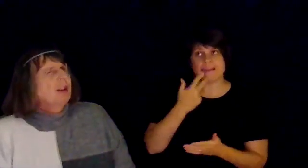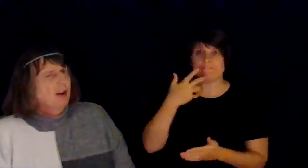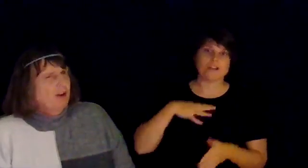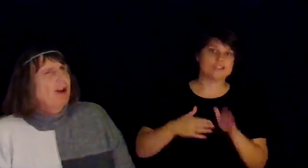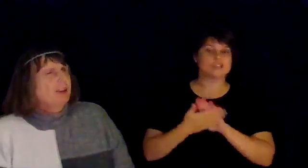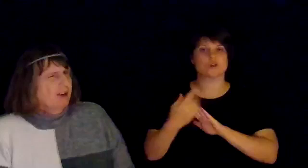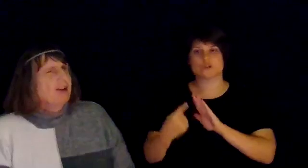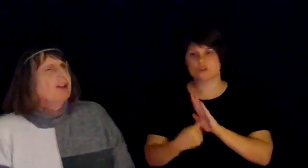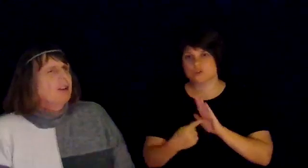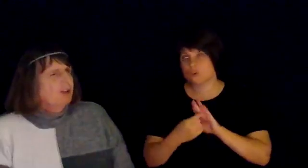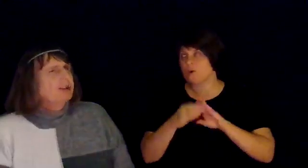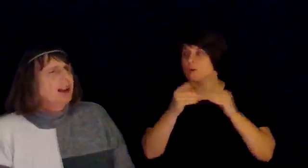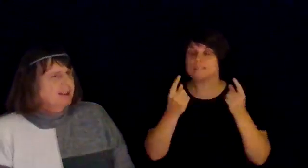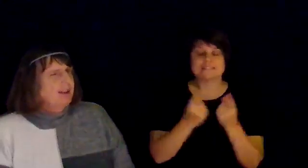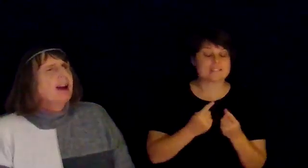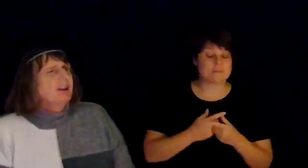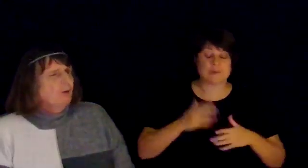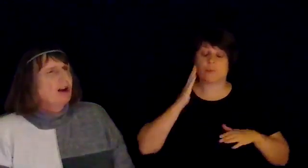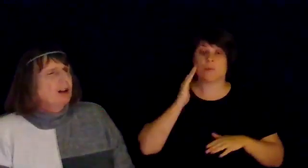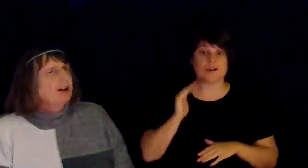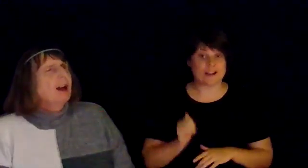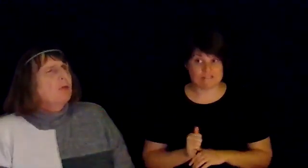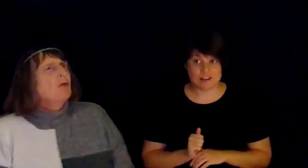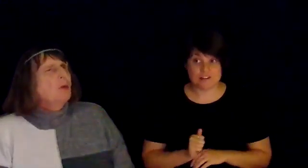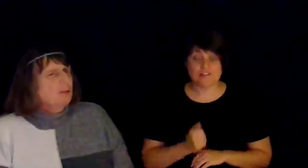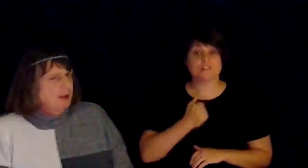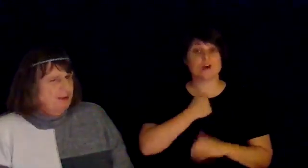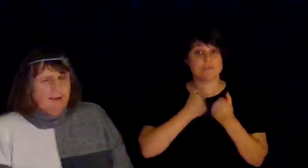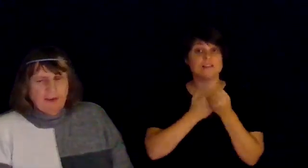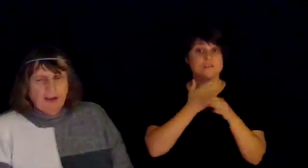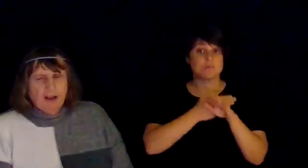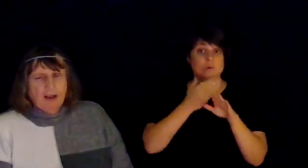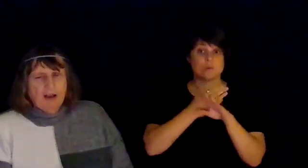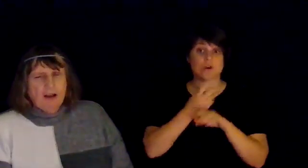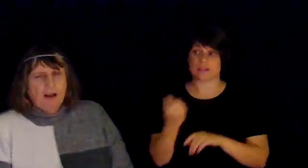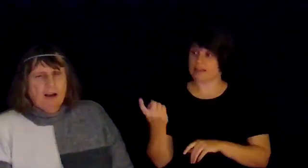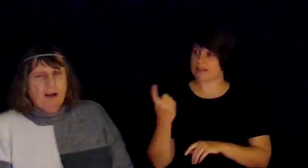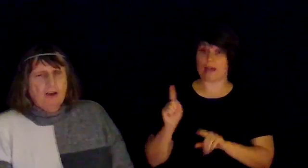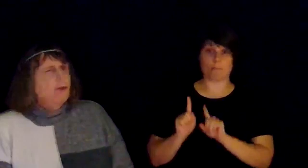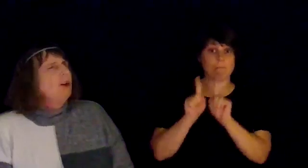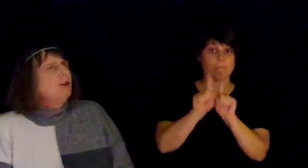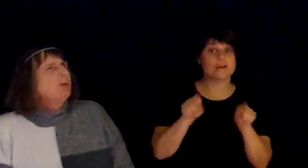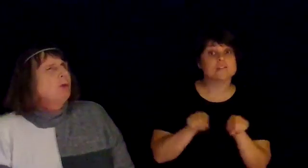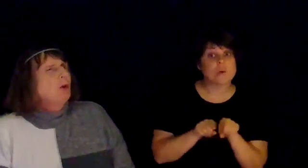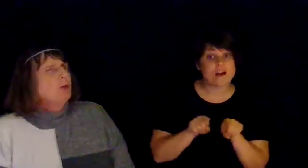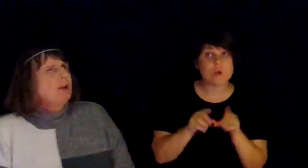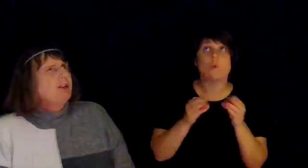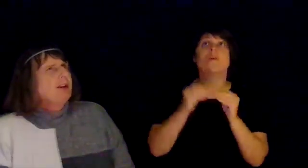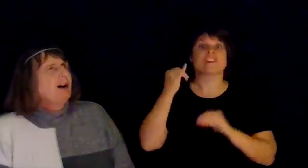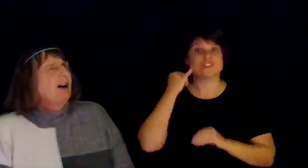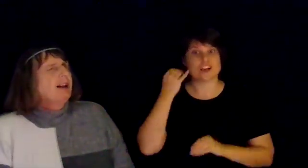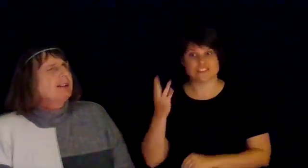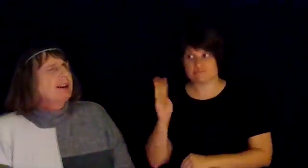or something like that. So she actually came with me. As well, before